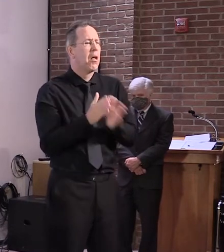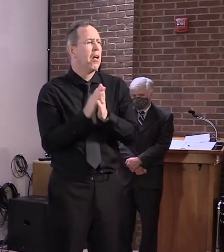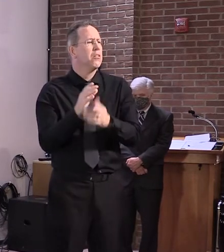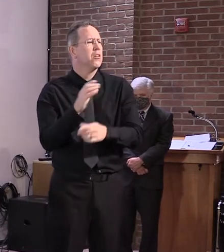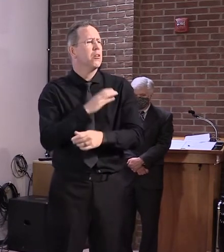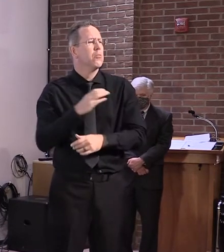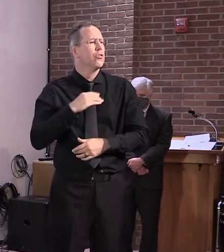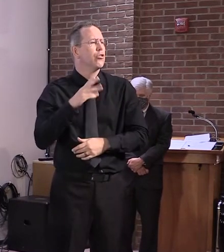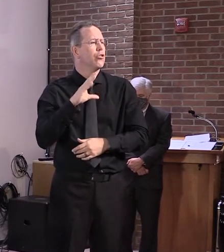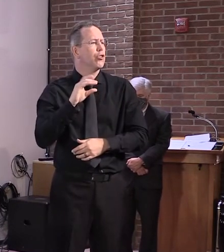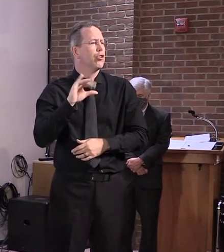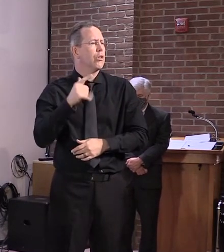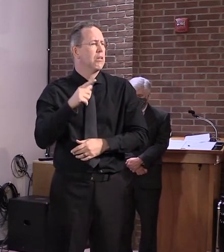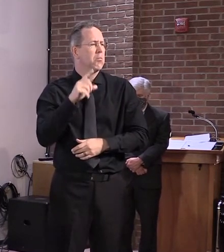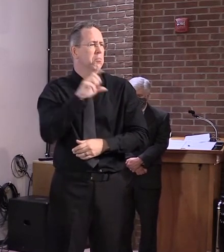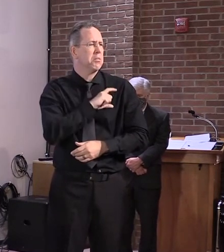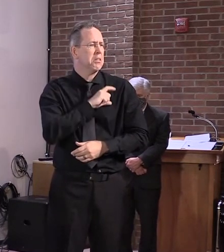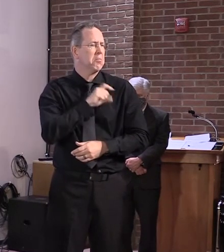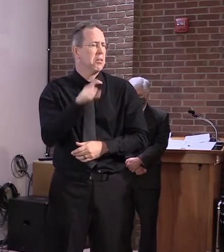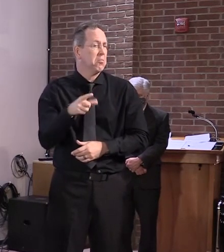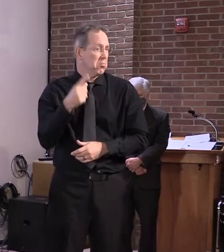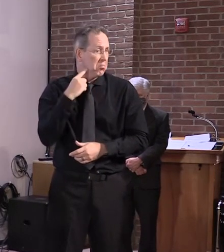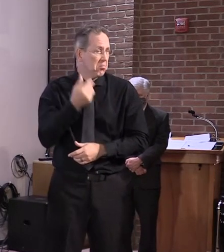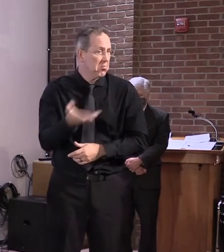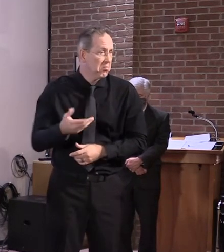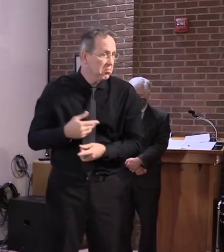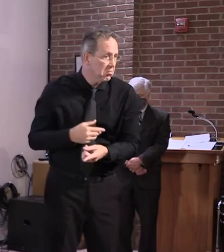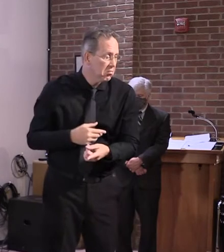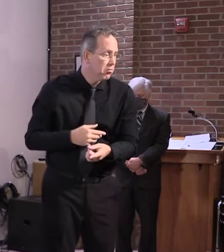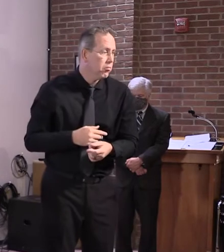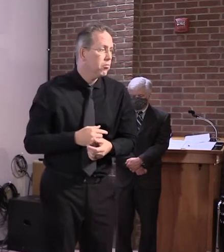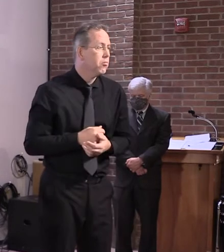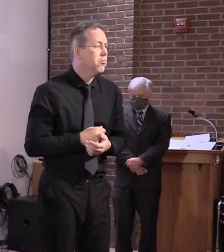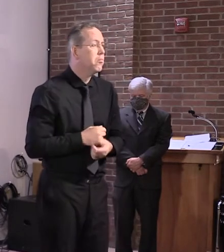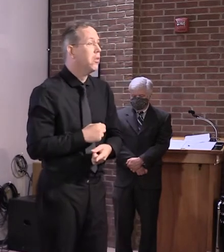Good afternoon, Governor. I am not directly familiar with any threats,